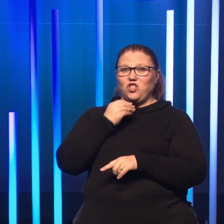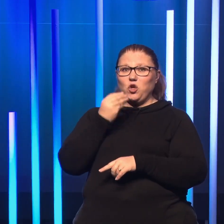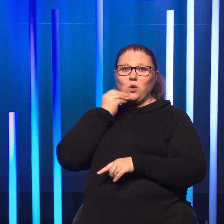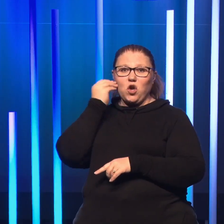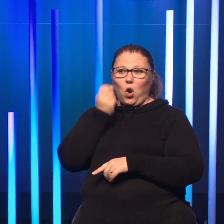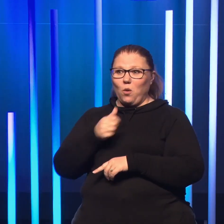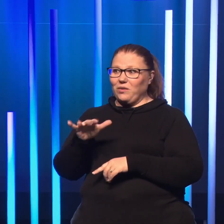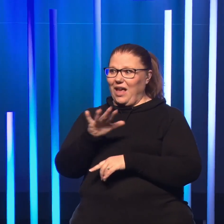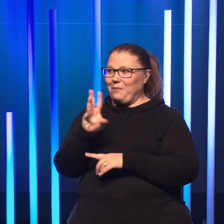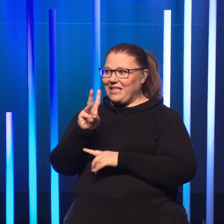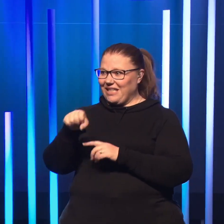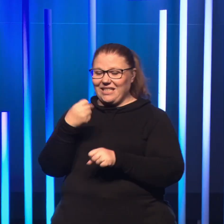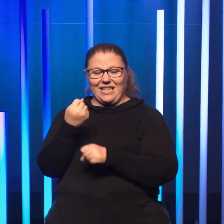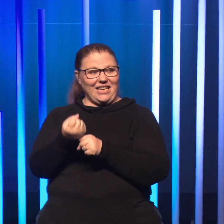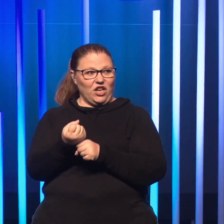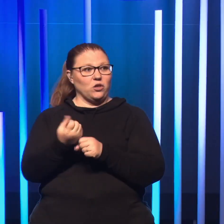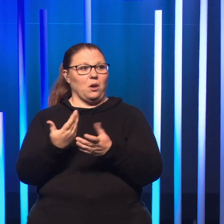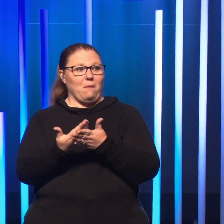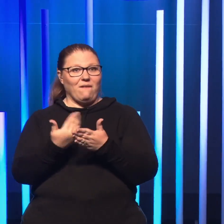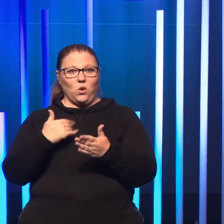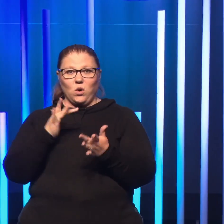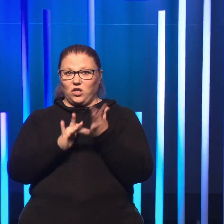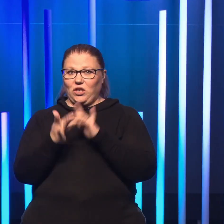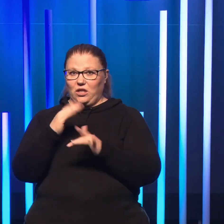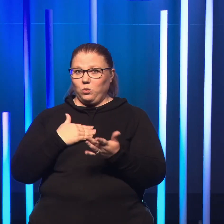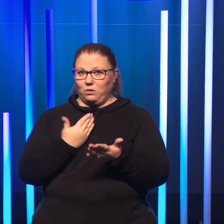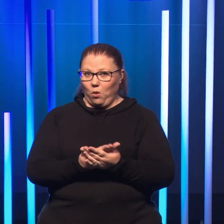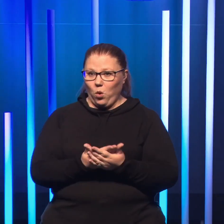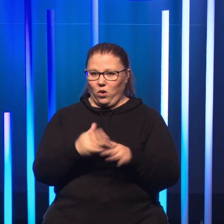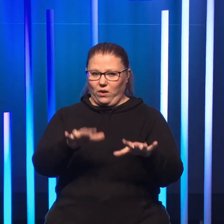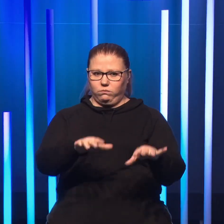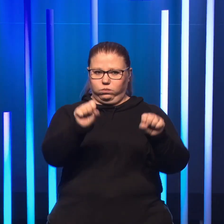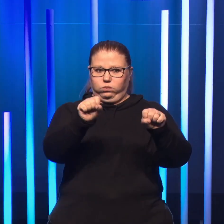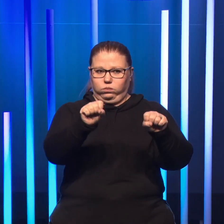of Jesus, had taken basic control, tax control of